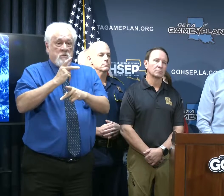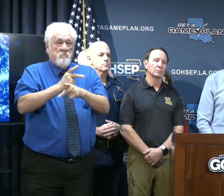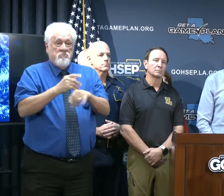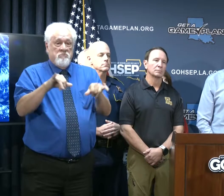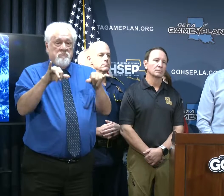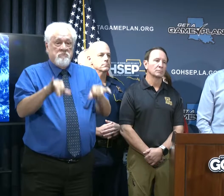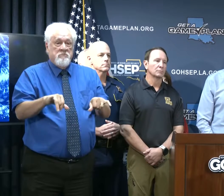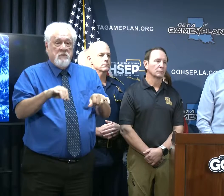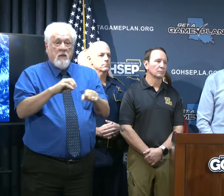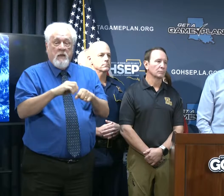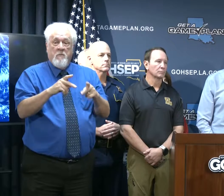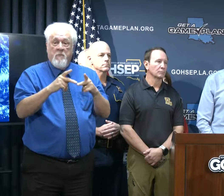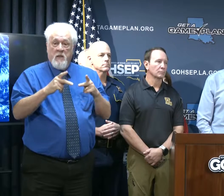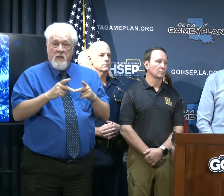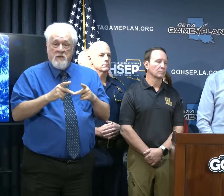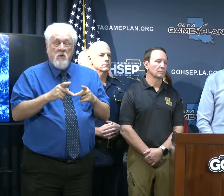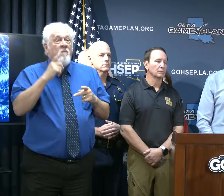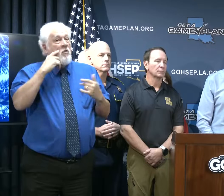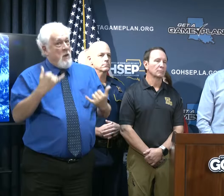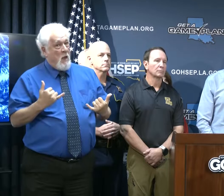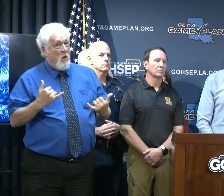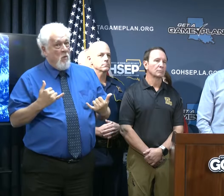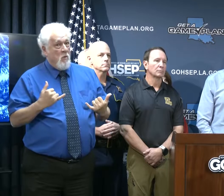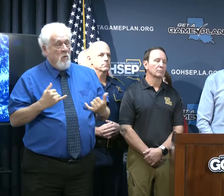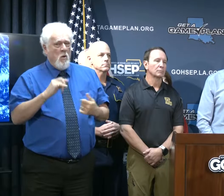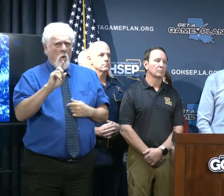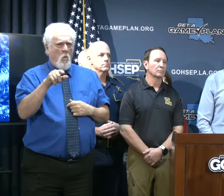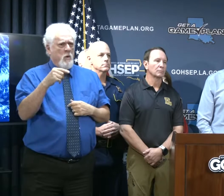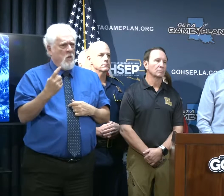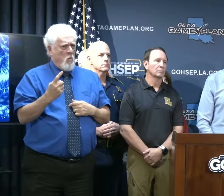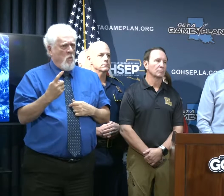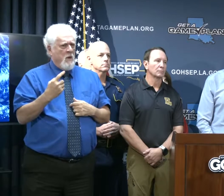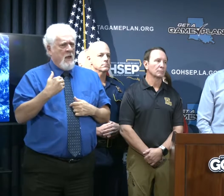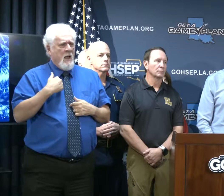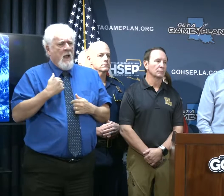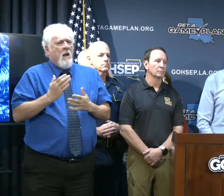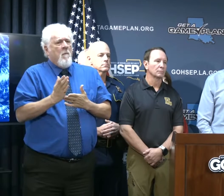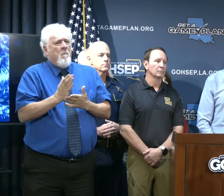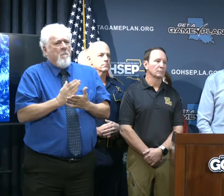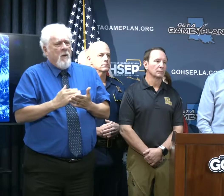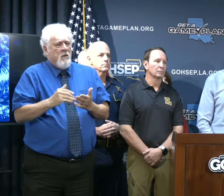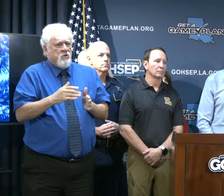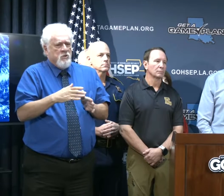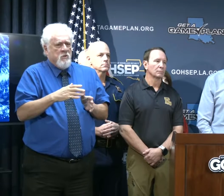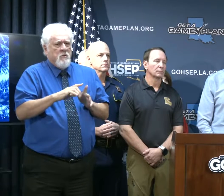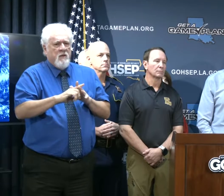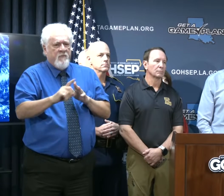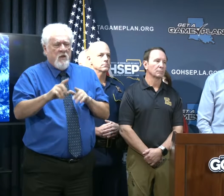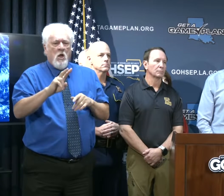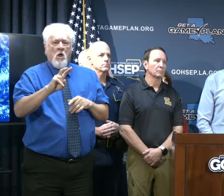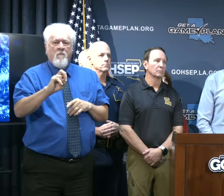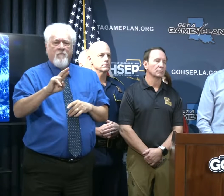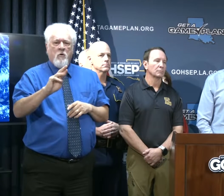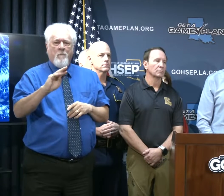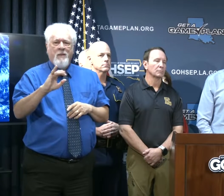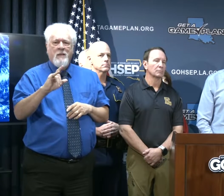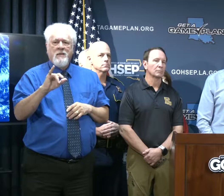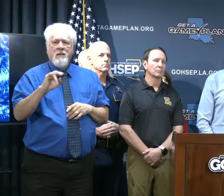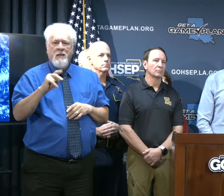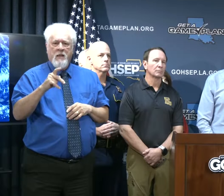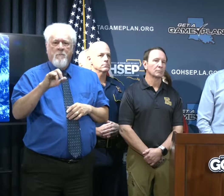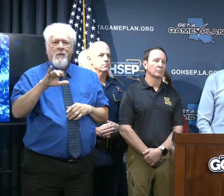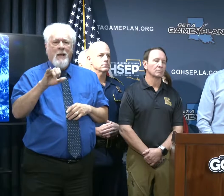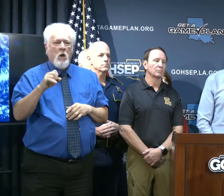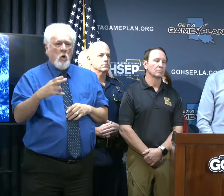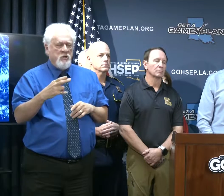place. As of this minute, only one has had a partial evacuation in a Vermilion Parish, moved 8